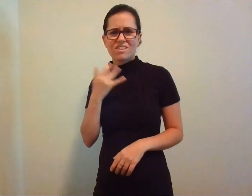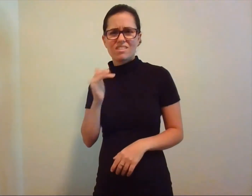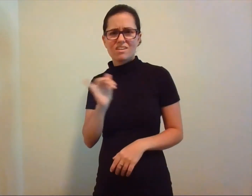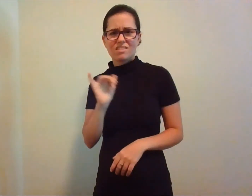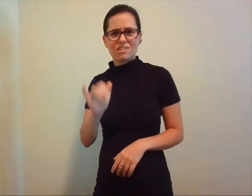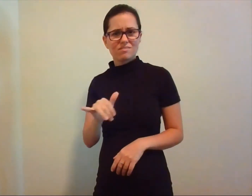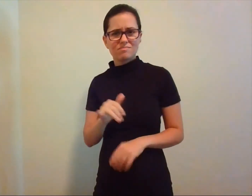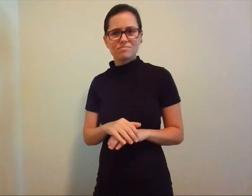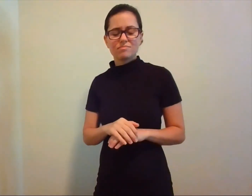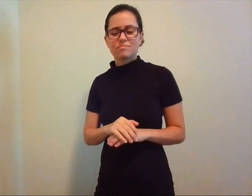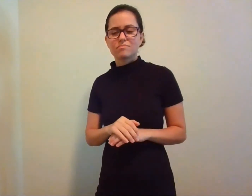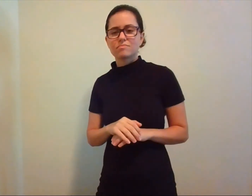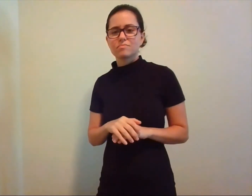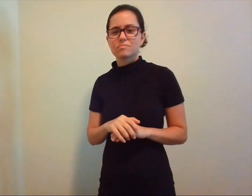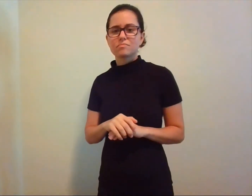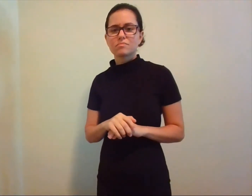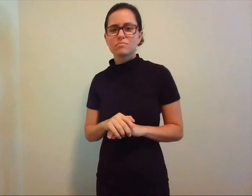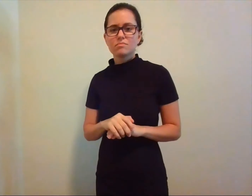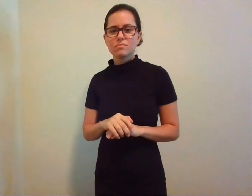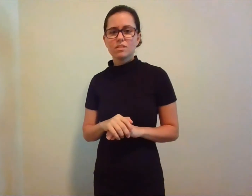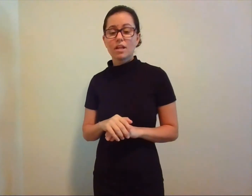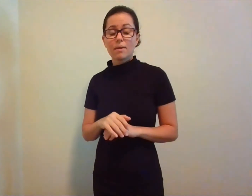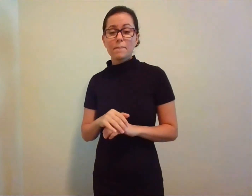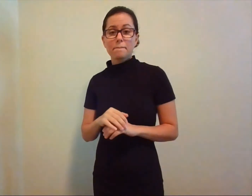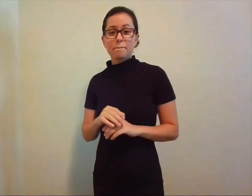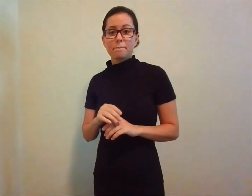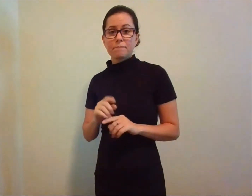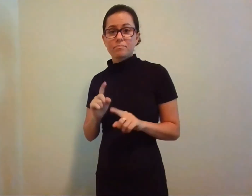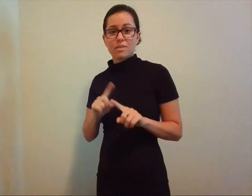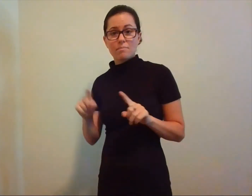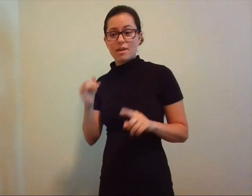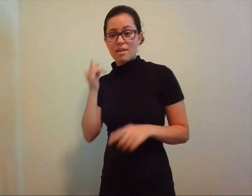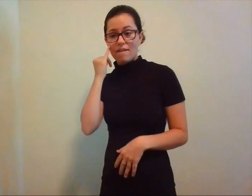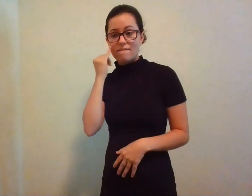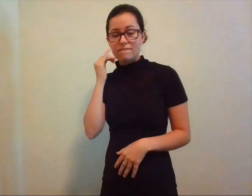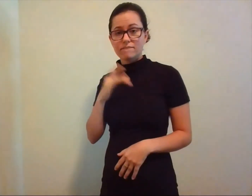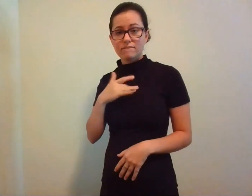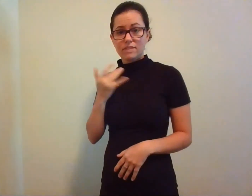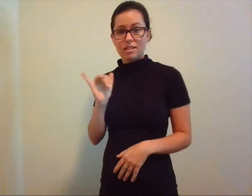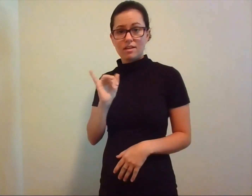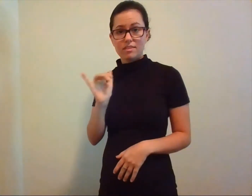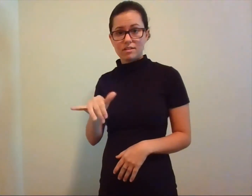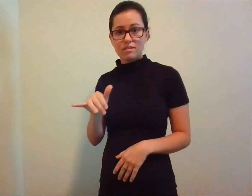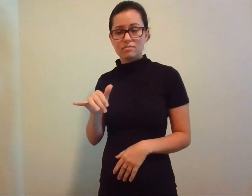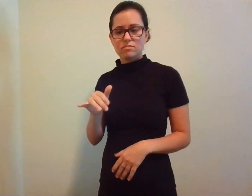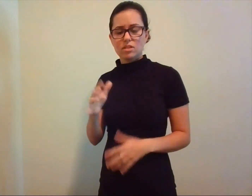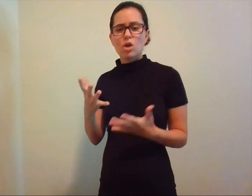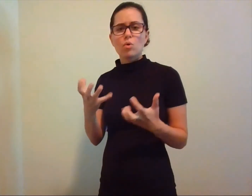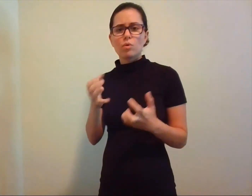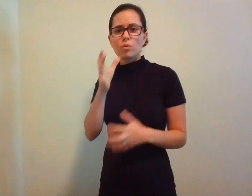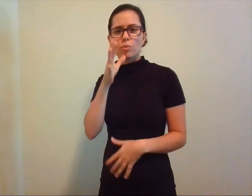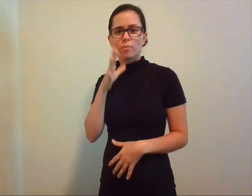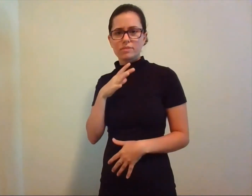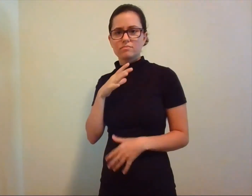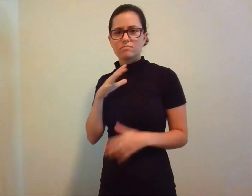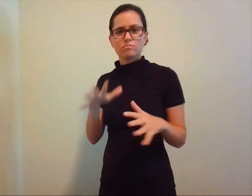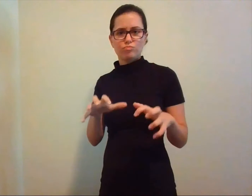that therefore it makes you more comfortable if a woman is the one doing it? This is kind of exposing. What does that say about it?